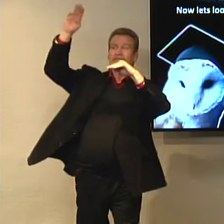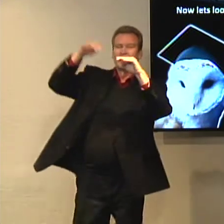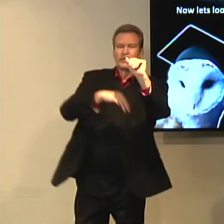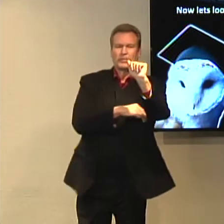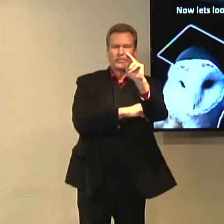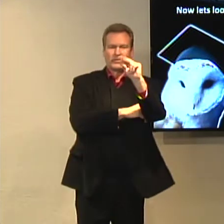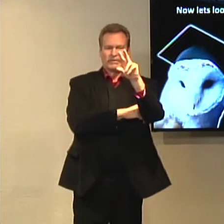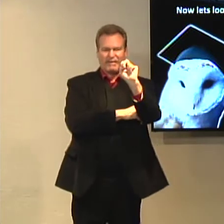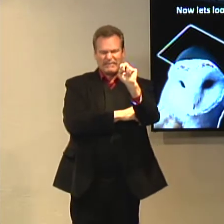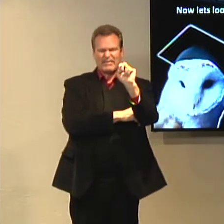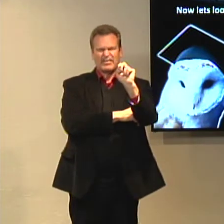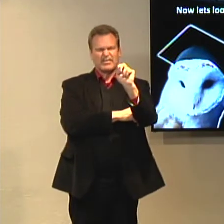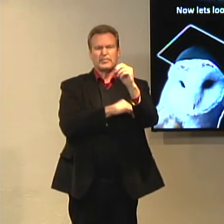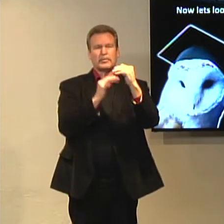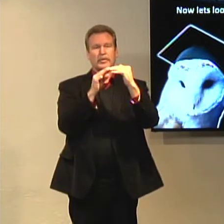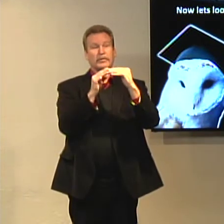He speaks of the wisdom from above,